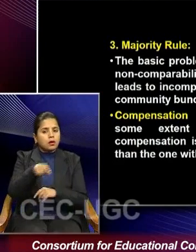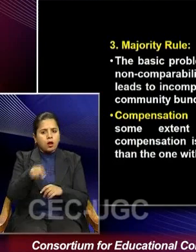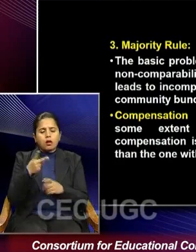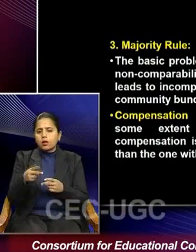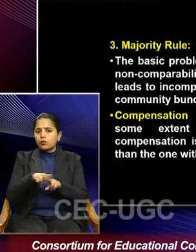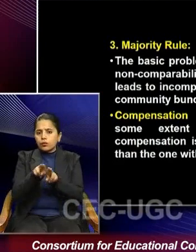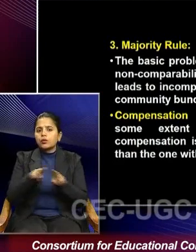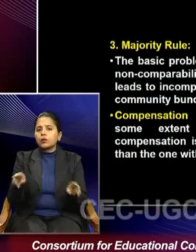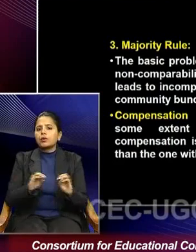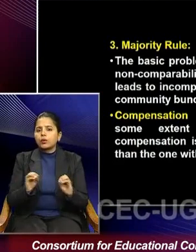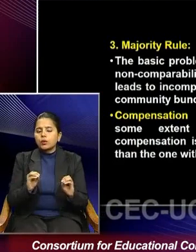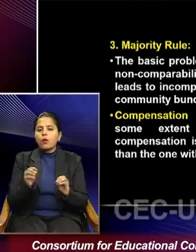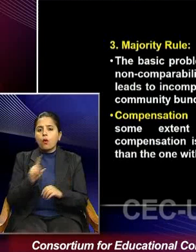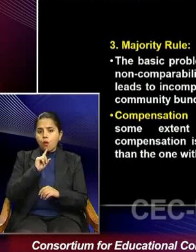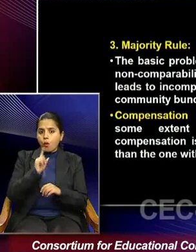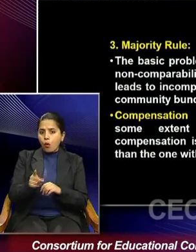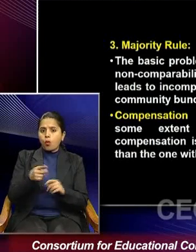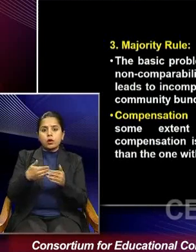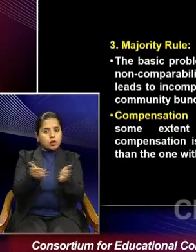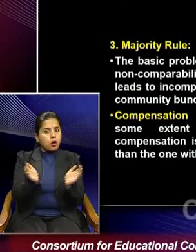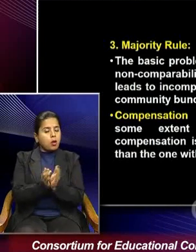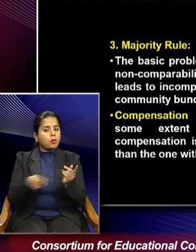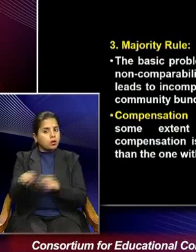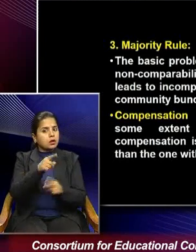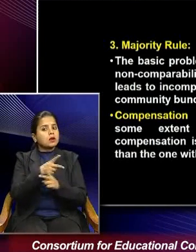incompleteness in the ordering of the community bundles.